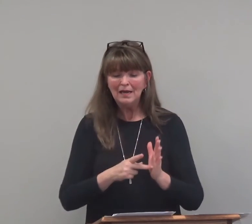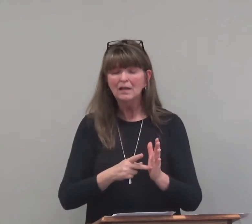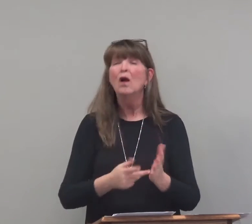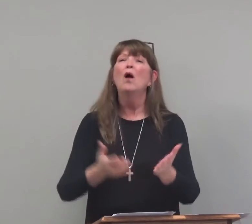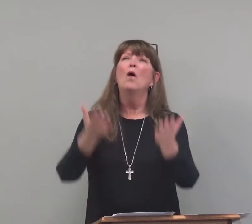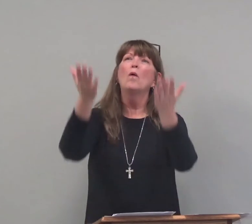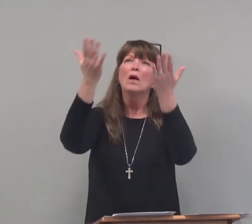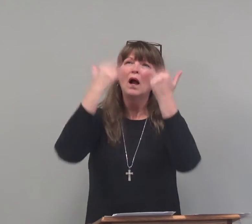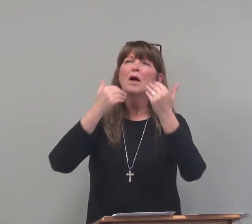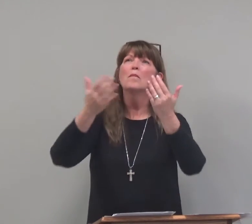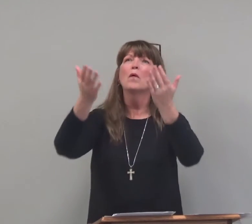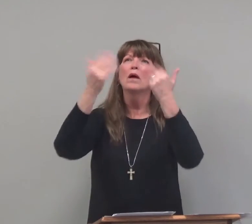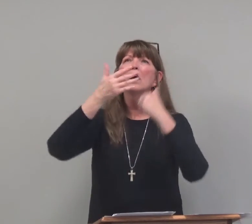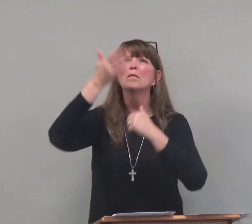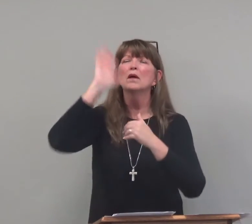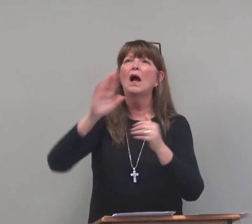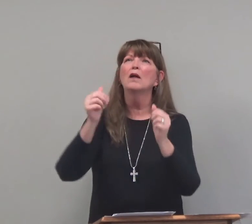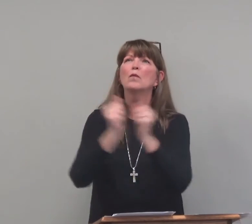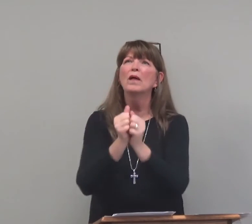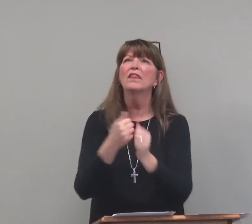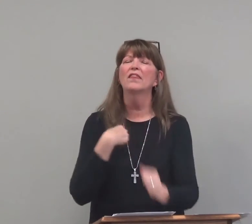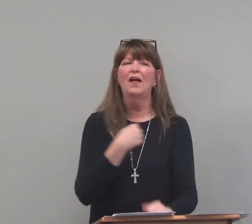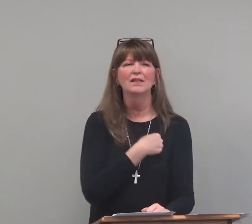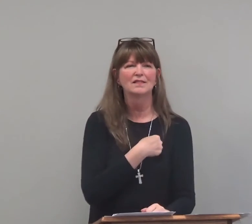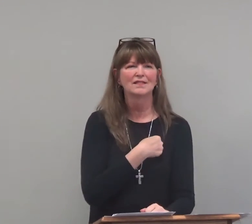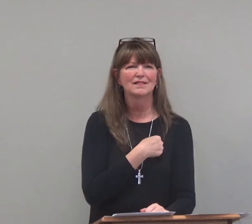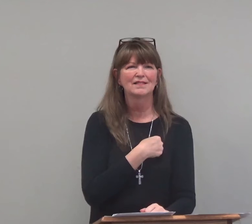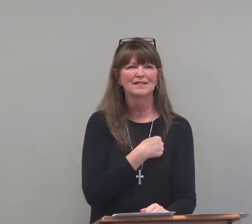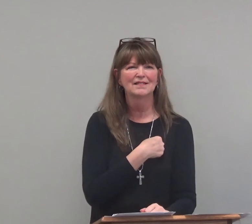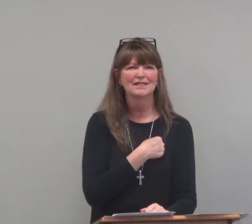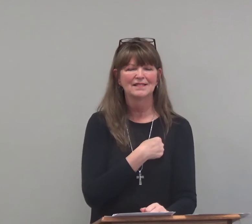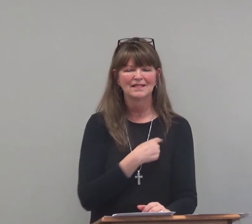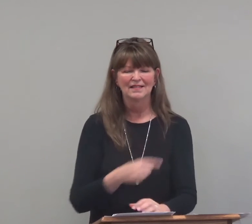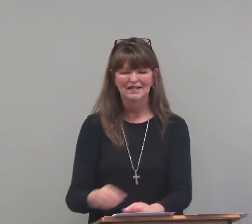What that means is, come, God, with us.